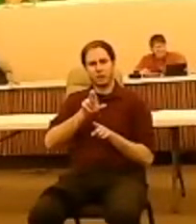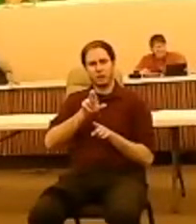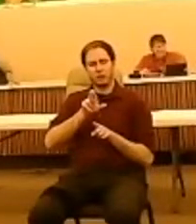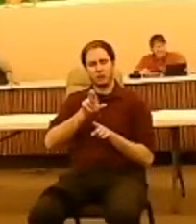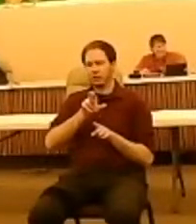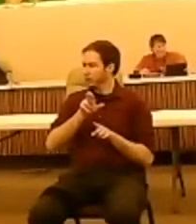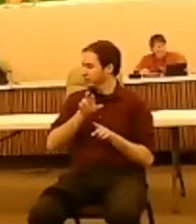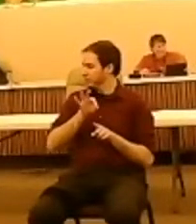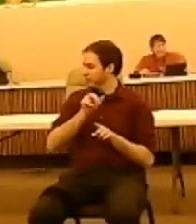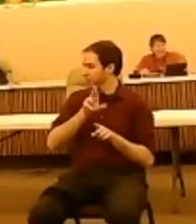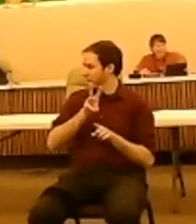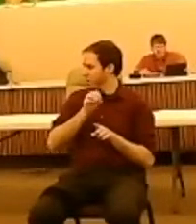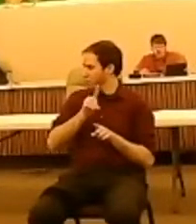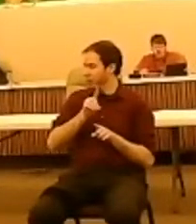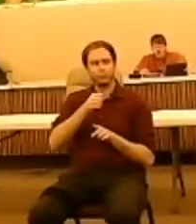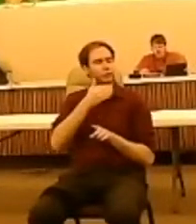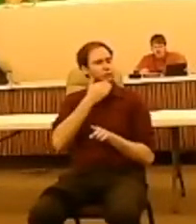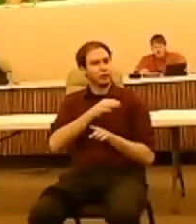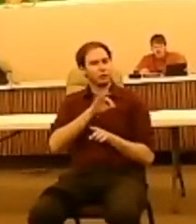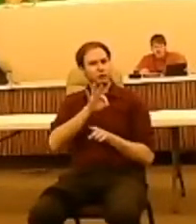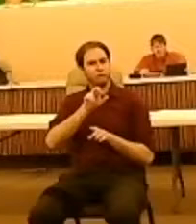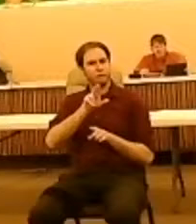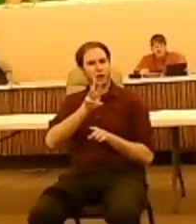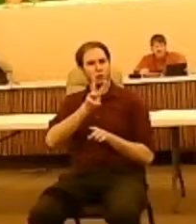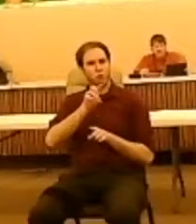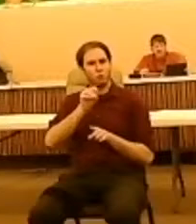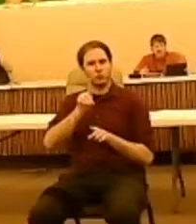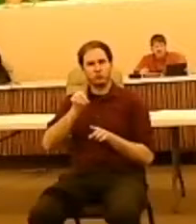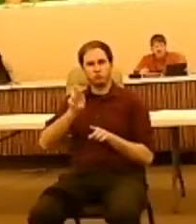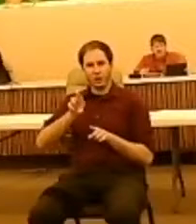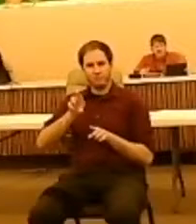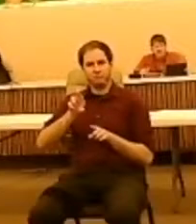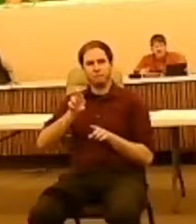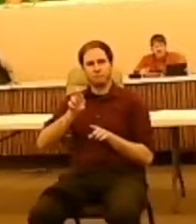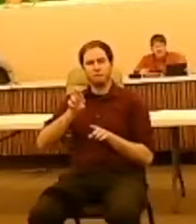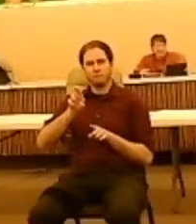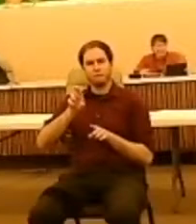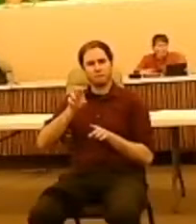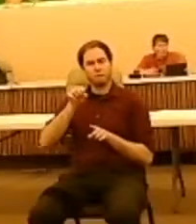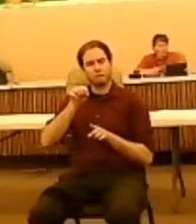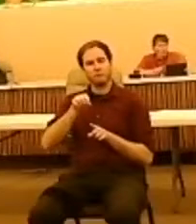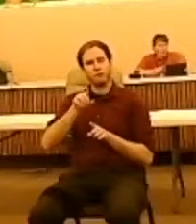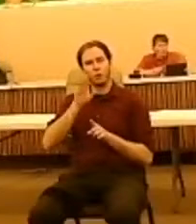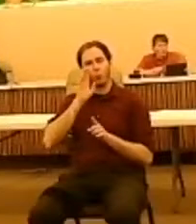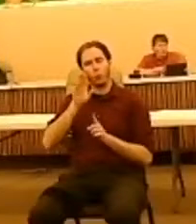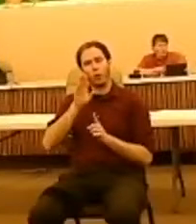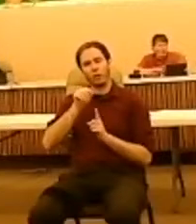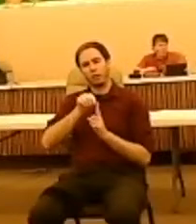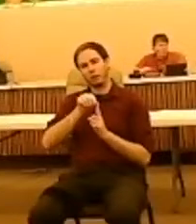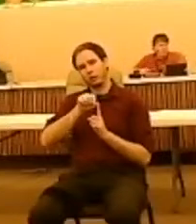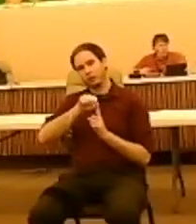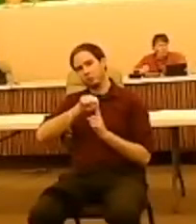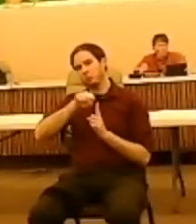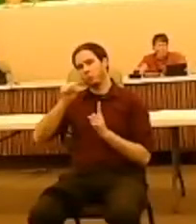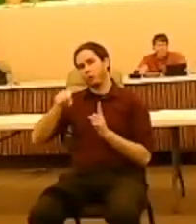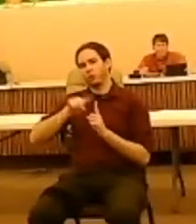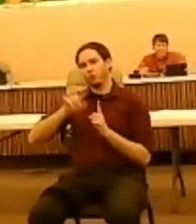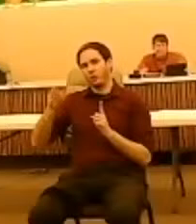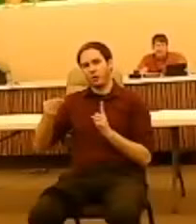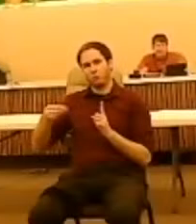what's that? Fairwood? Fairwood, thank you. Fairwood Drive. They're going to bring it out onto their